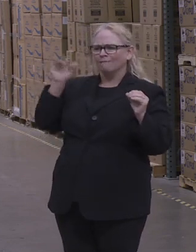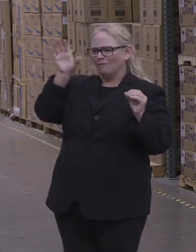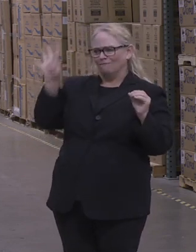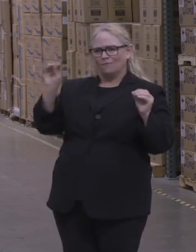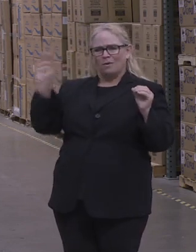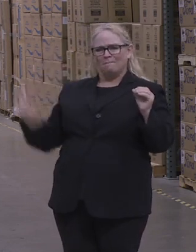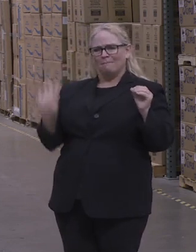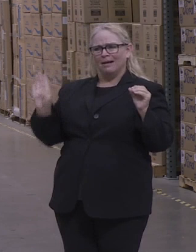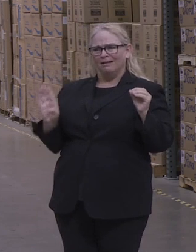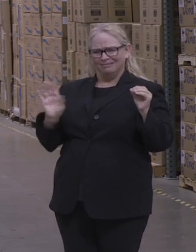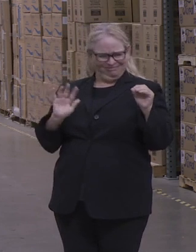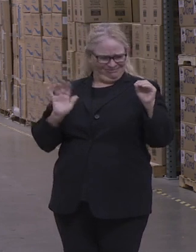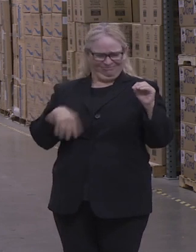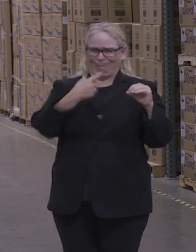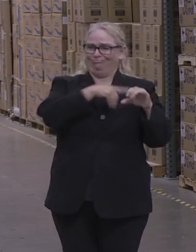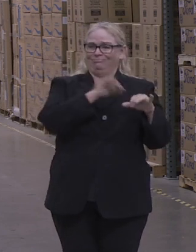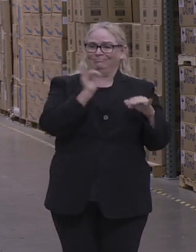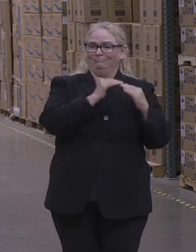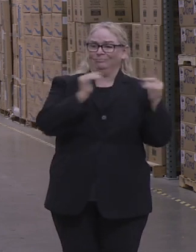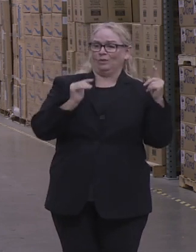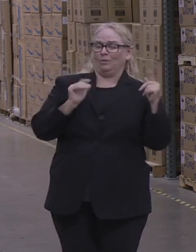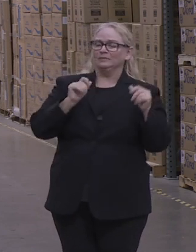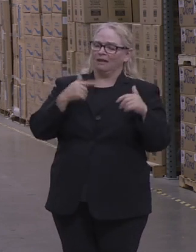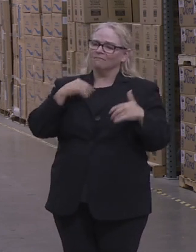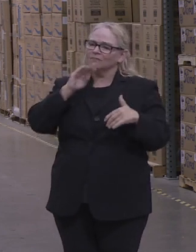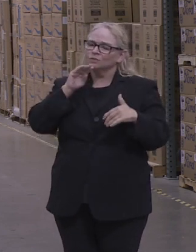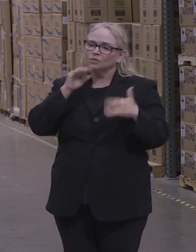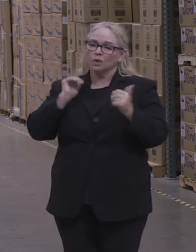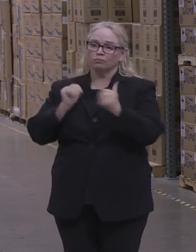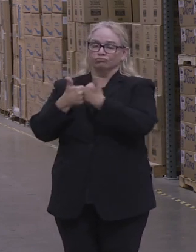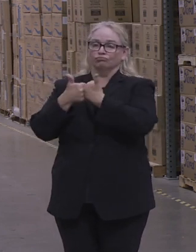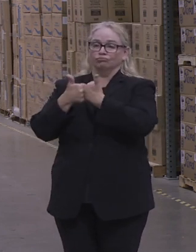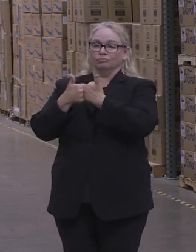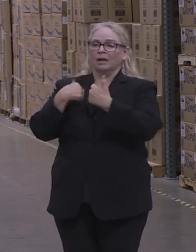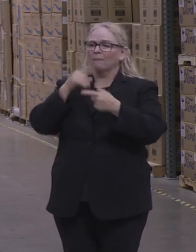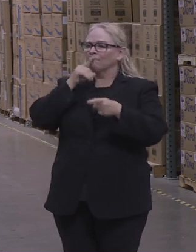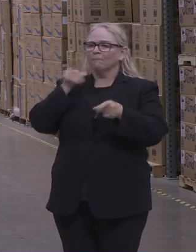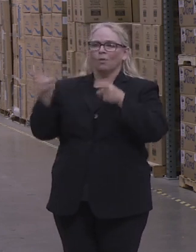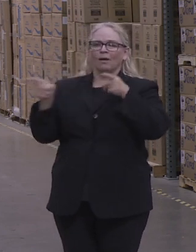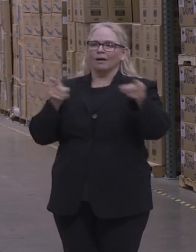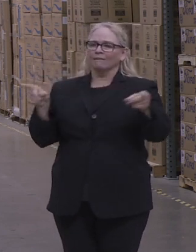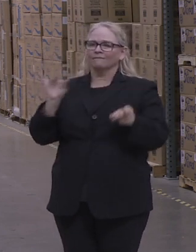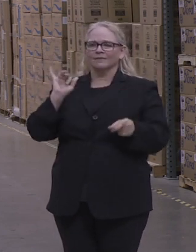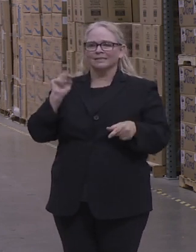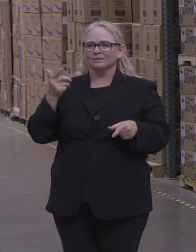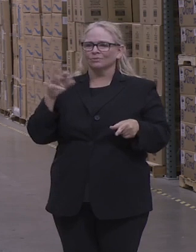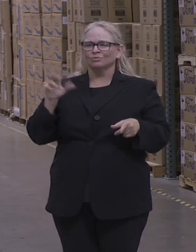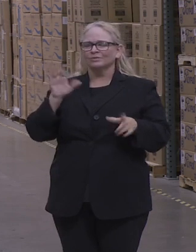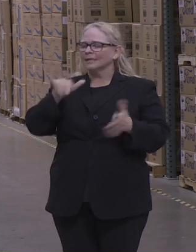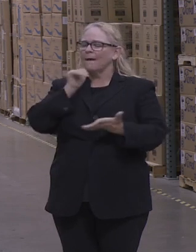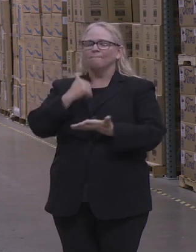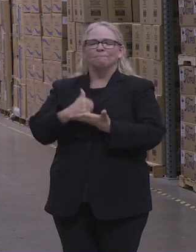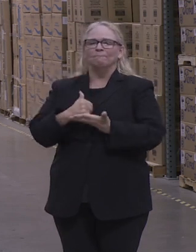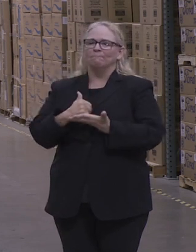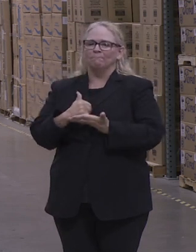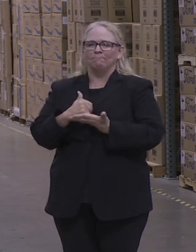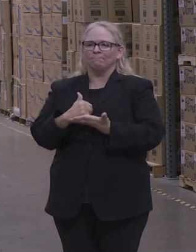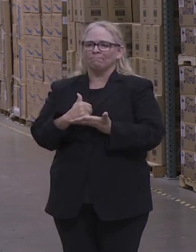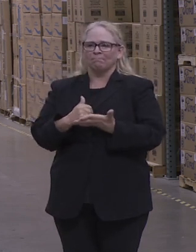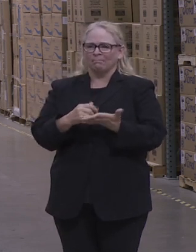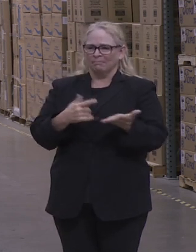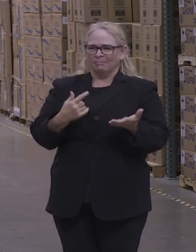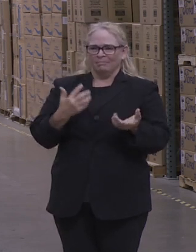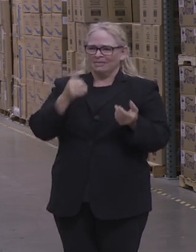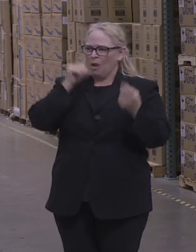been frustrated by that, pointing fingers at other partners or the failure of